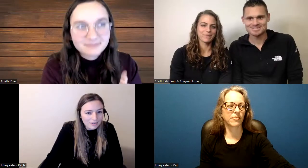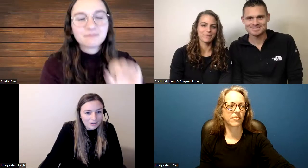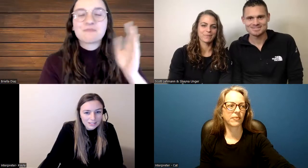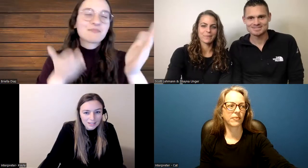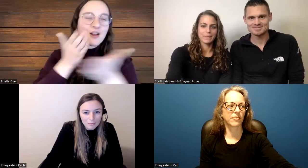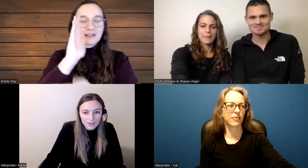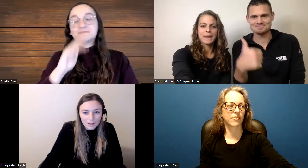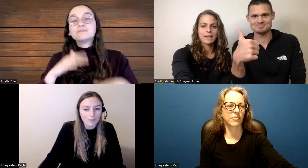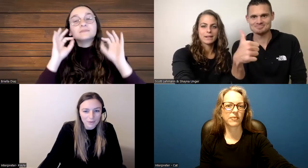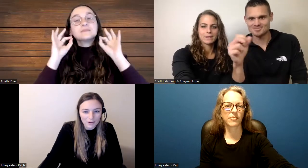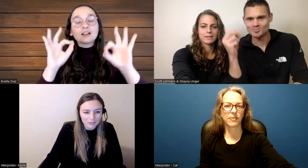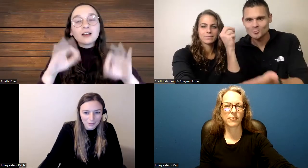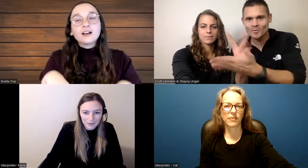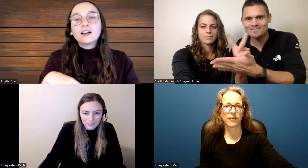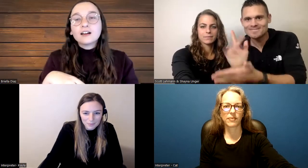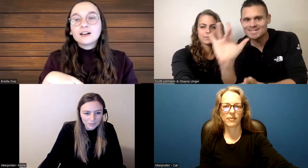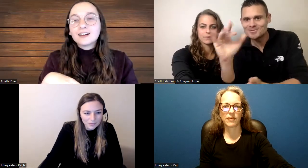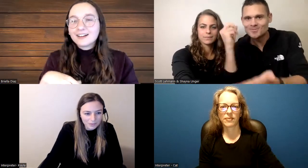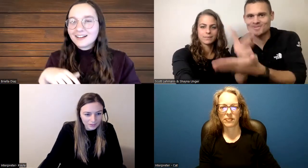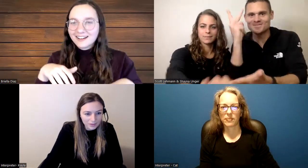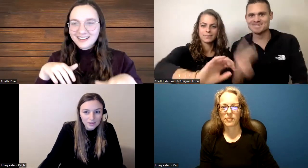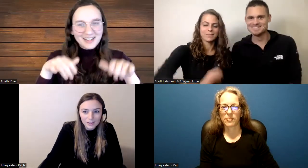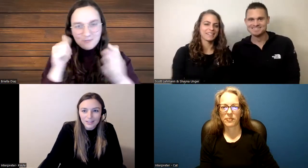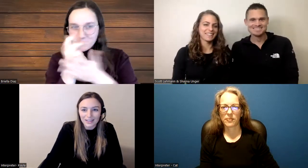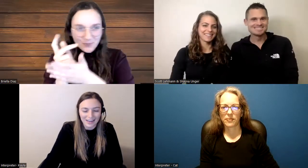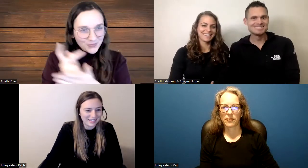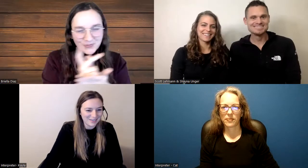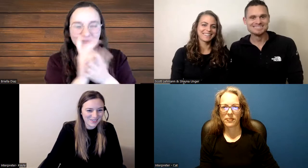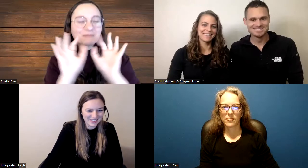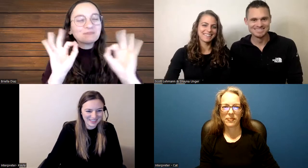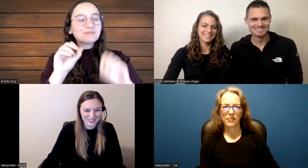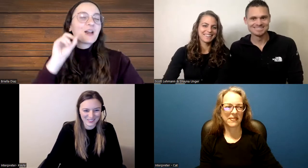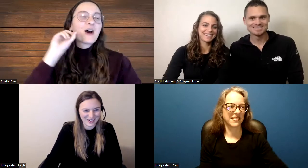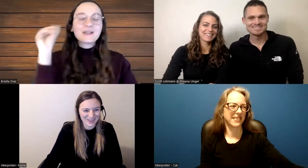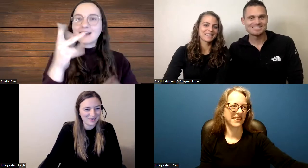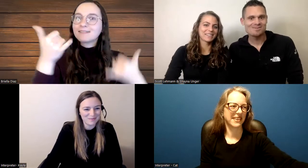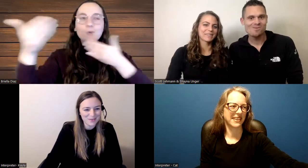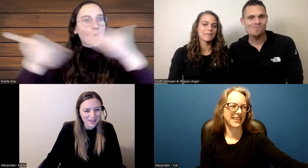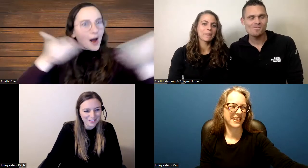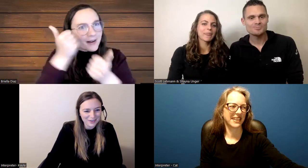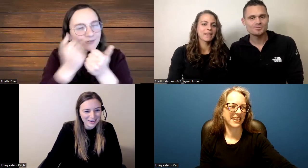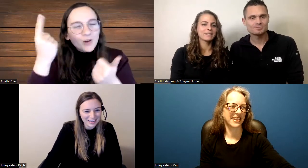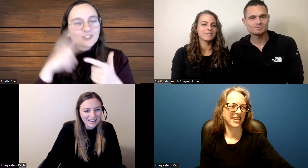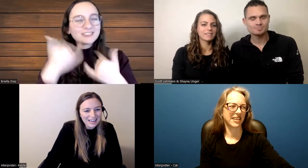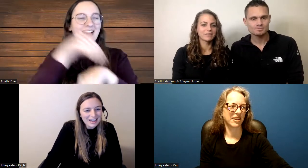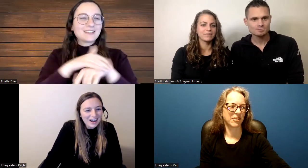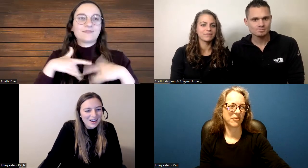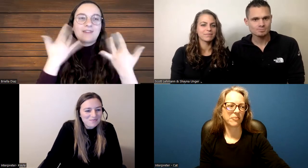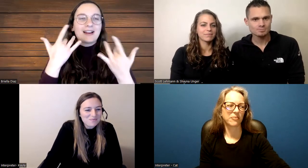did have something. Oh, let me go ahead and record it. Got it. Everyone approve that